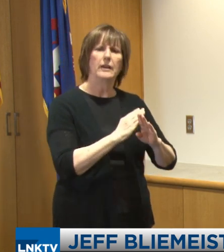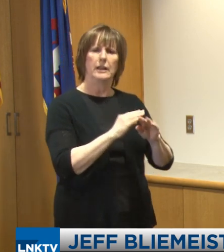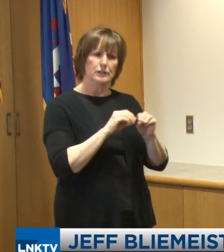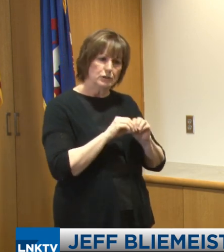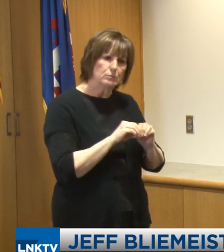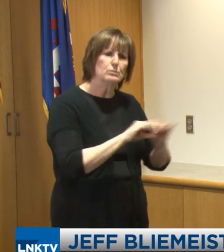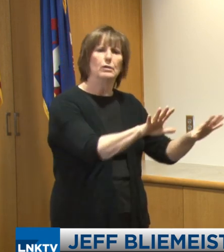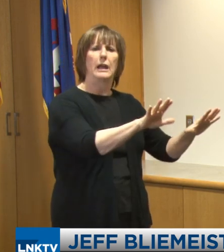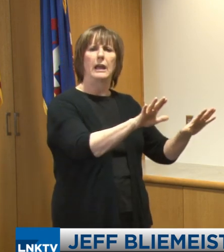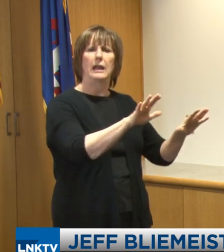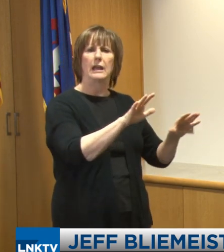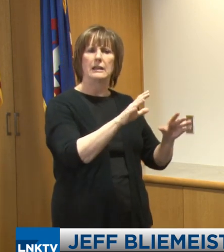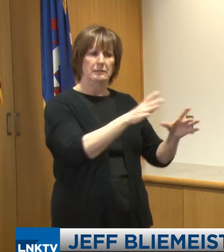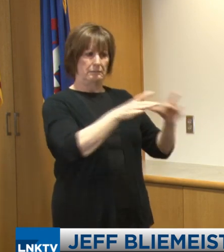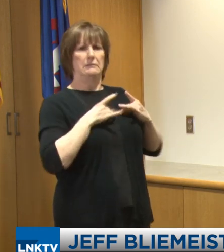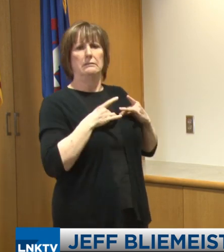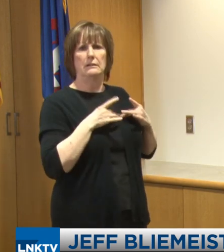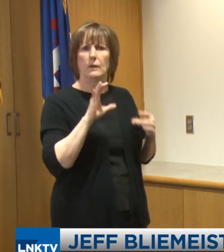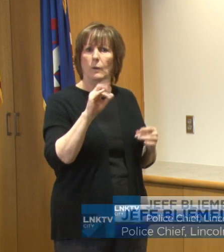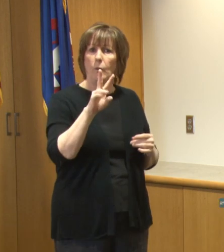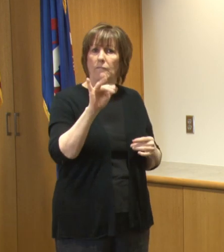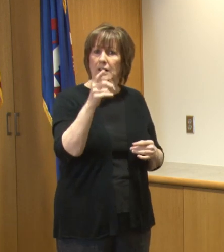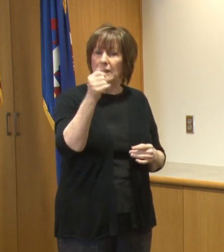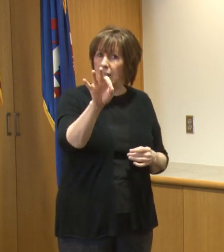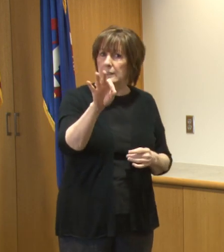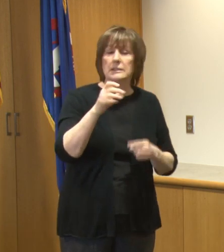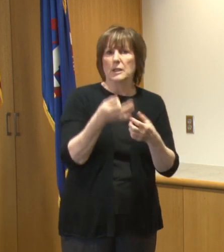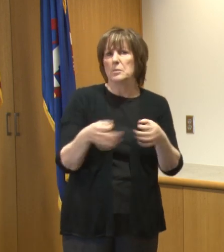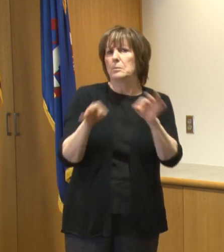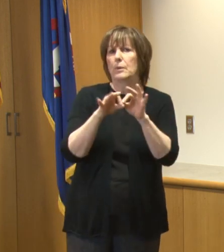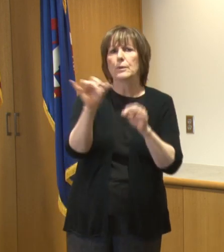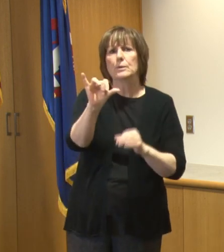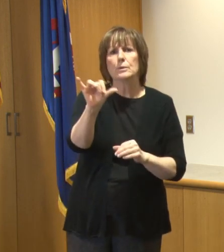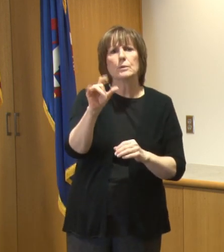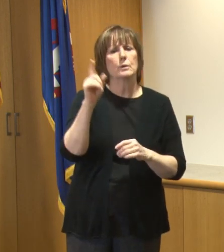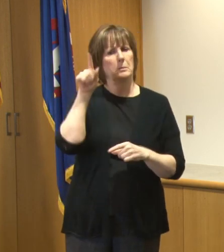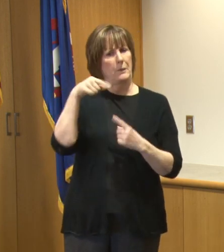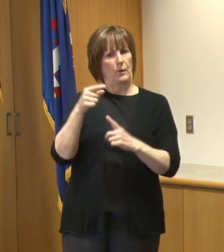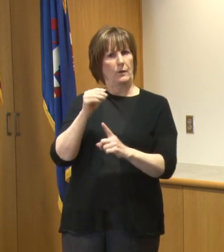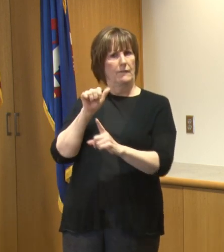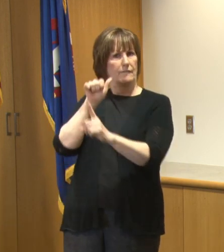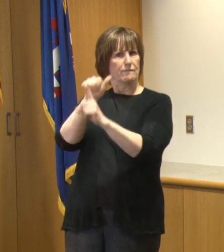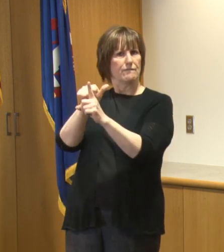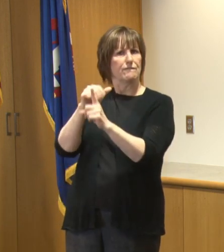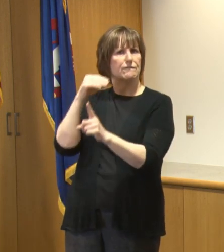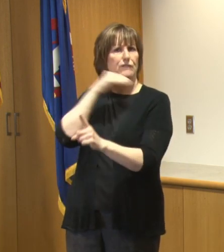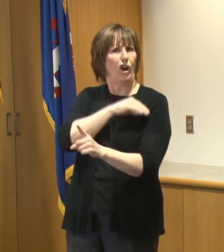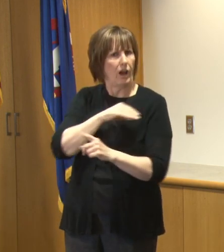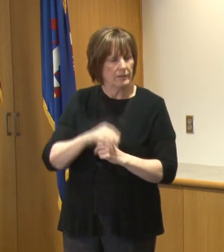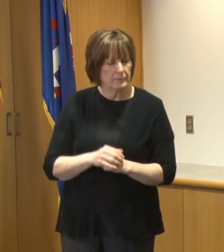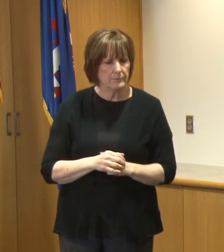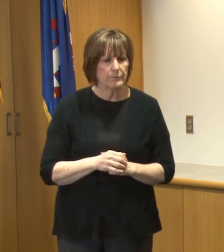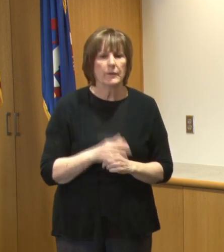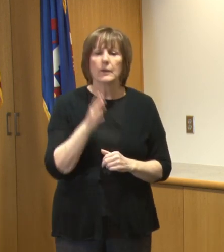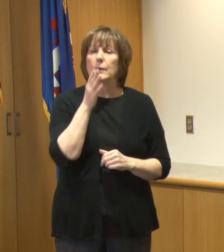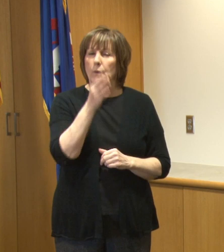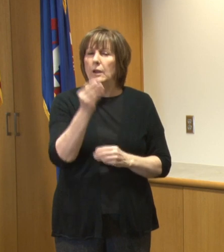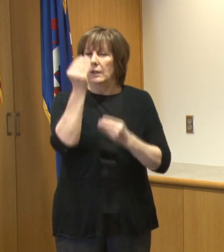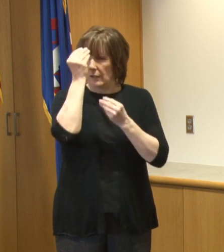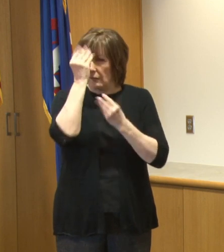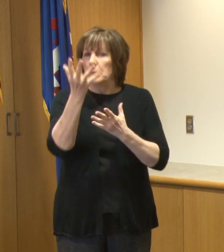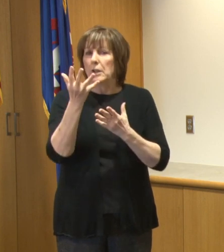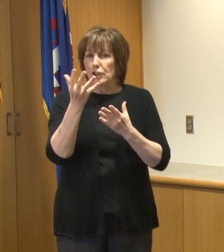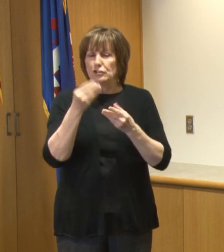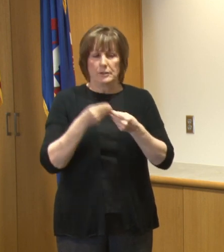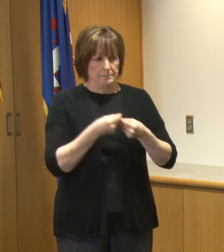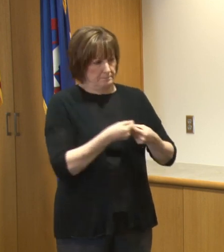contracting COVID-19, that awareness is equally important when we're talking about frauds. And there is going to be information that's distributed to